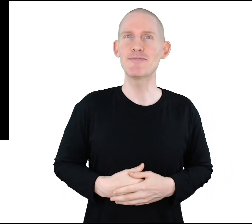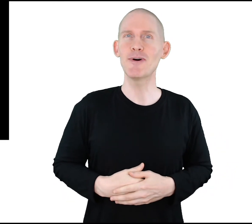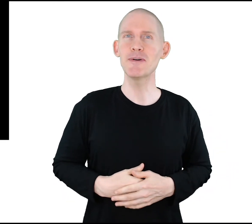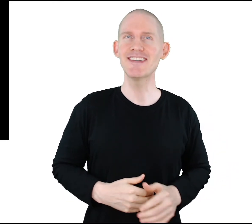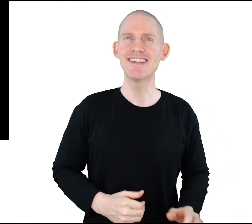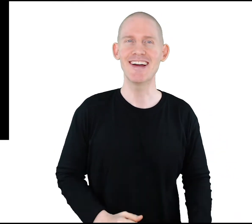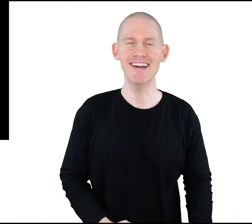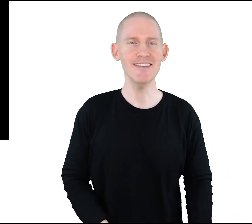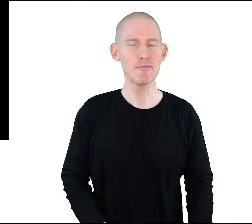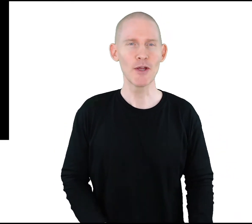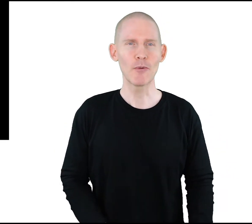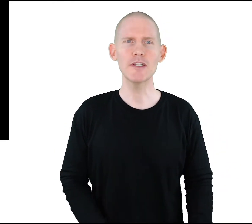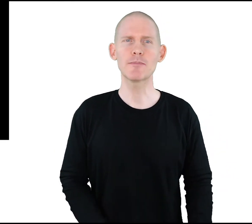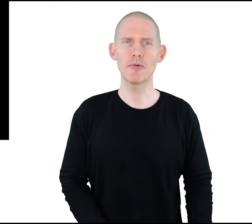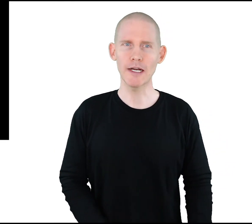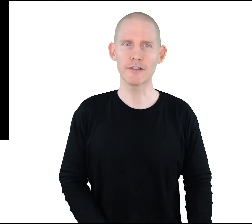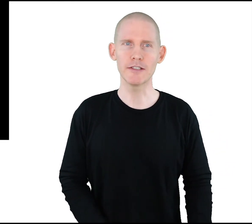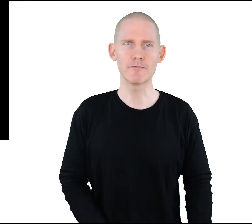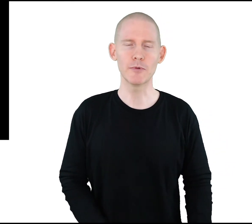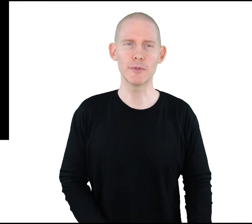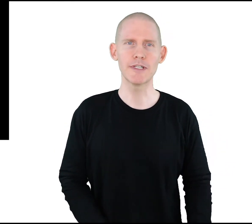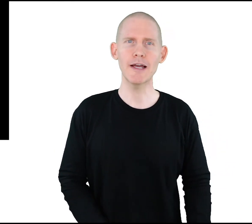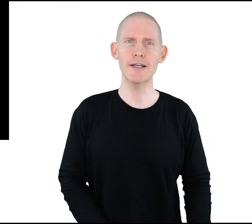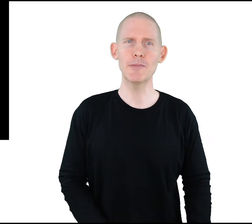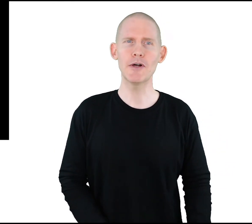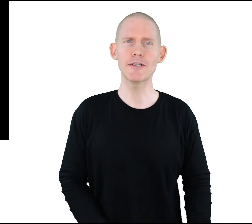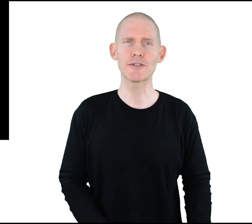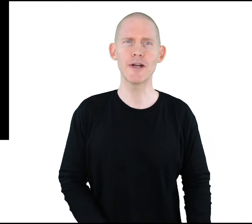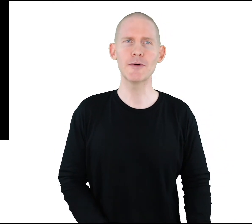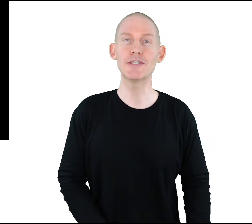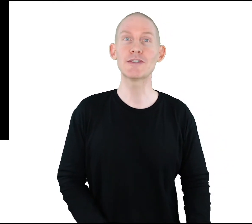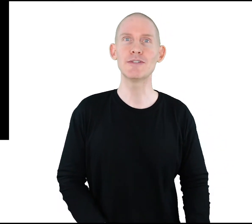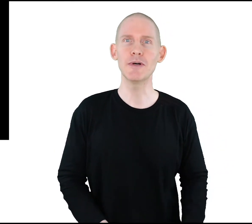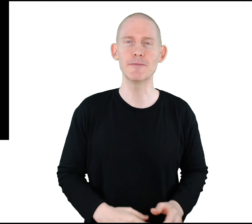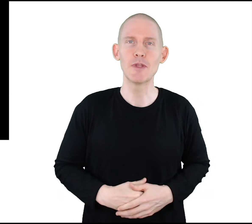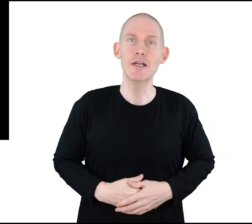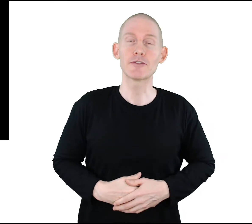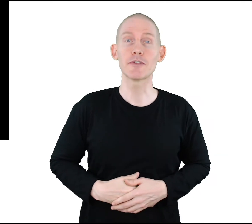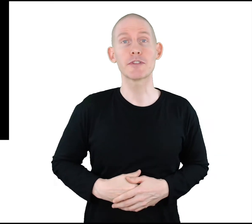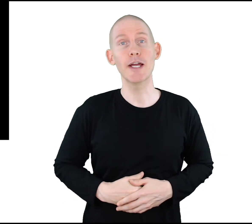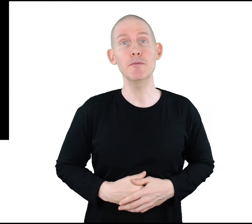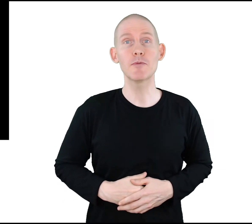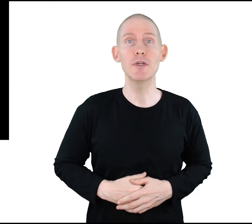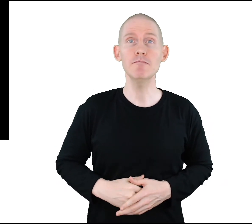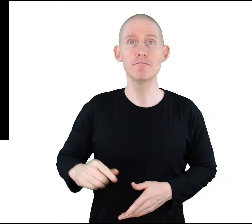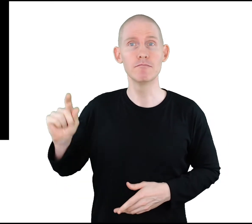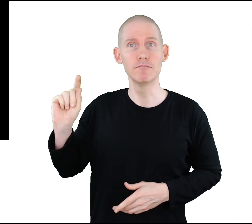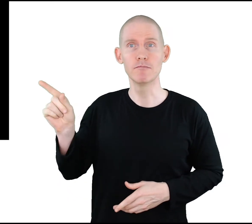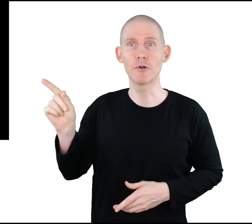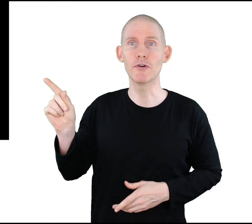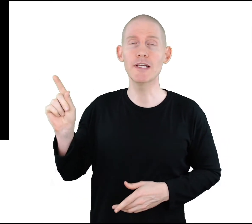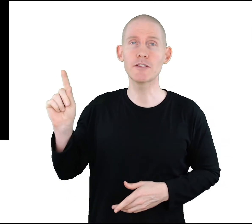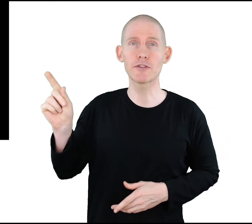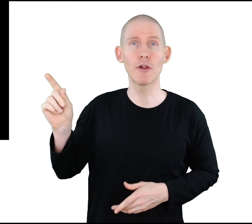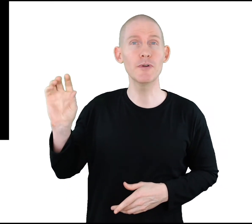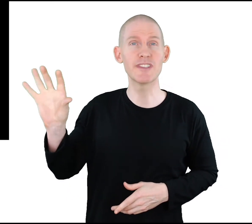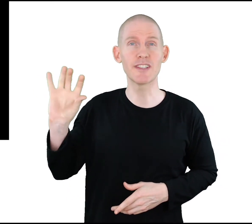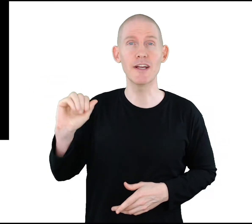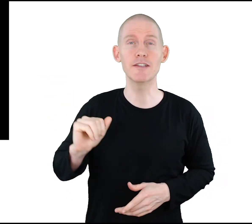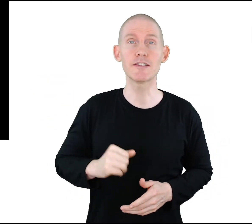forward. Well, let's practice it. We've been talking about it, so why don't we just do it? So let's sign with me. We'll go nice and slow and sign this